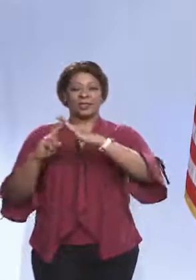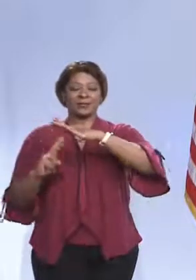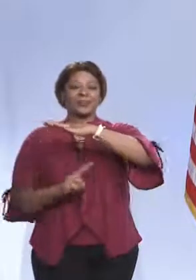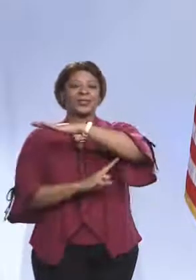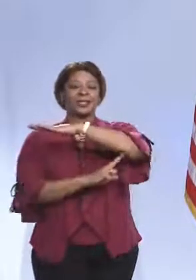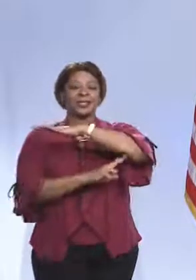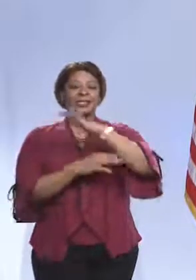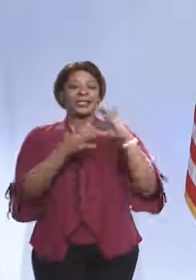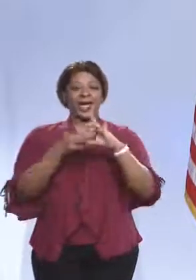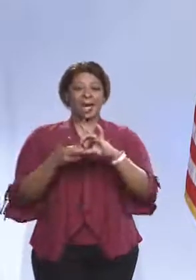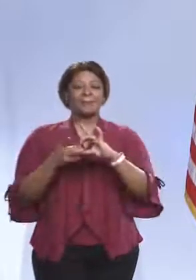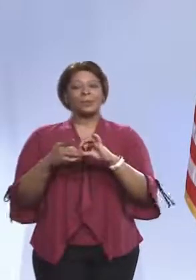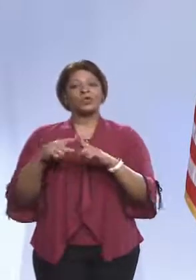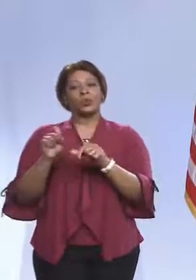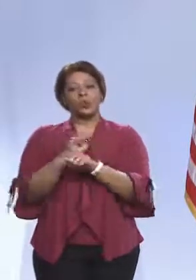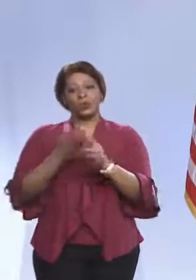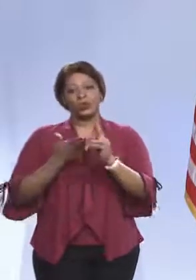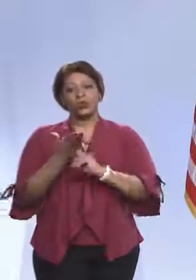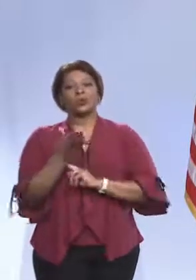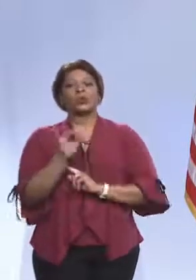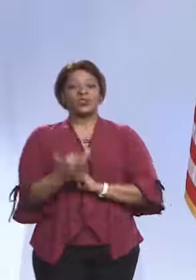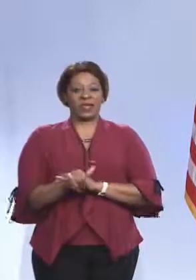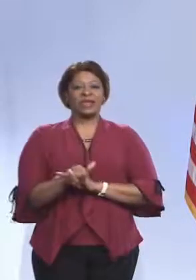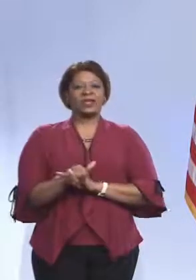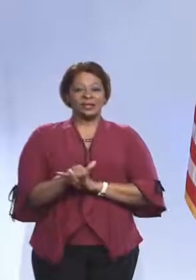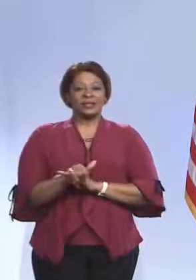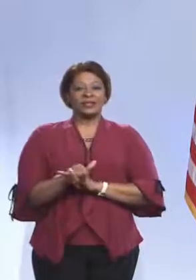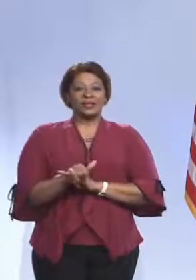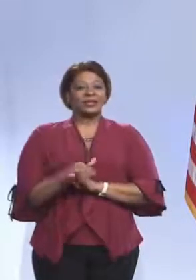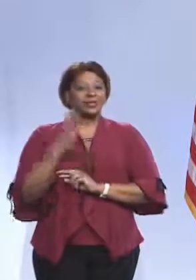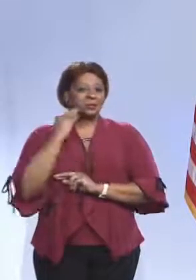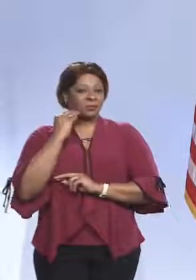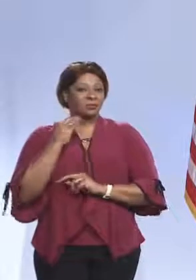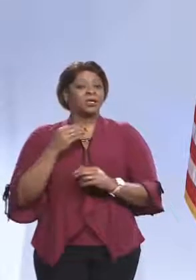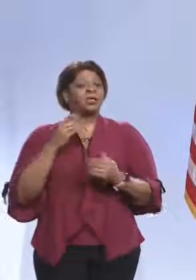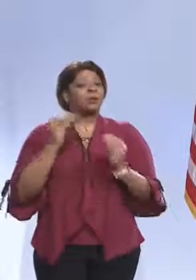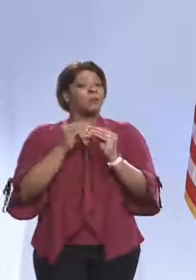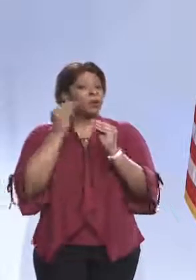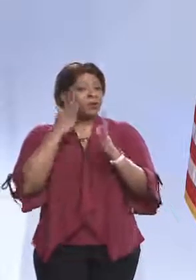this. Now, for more information on this, you can call the